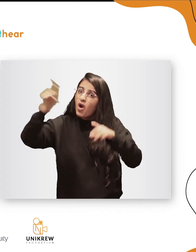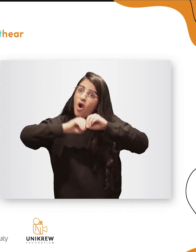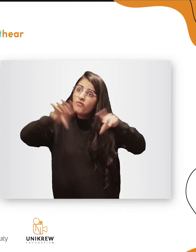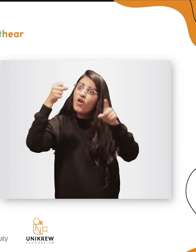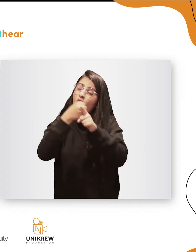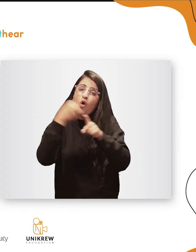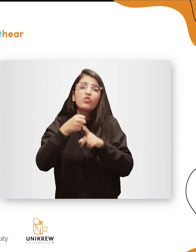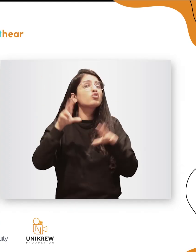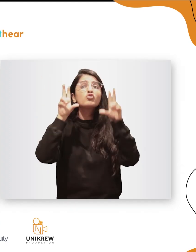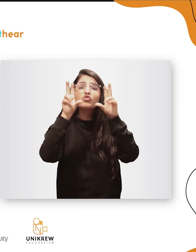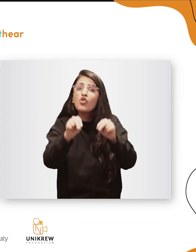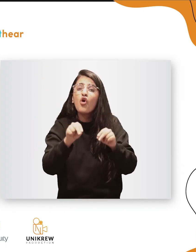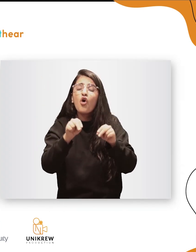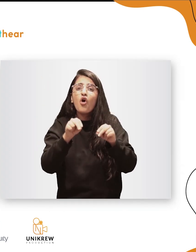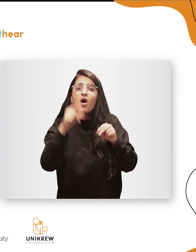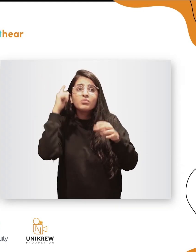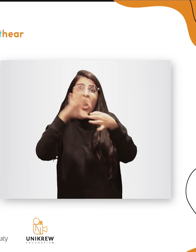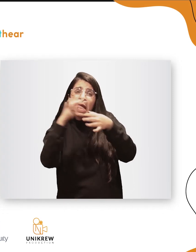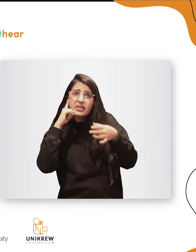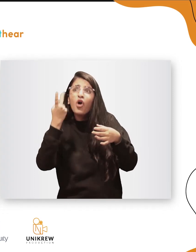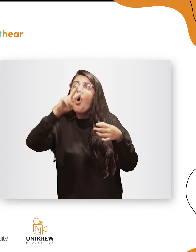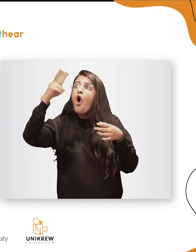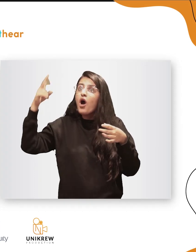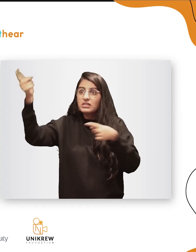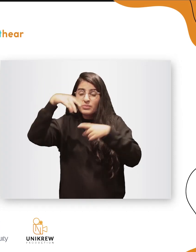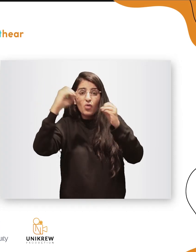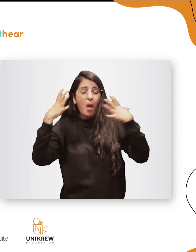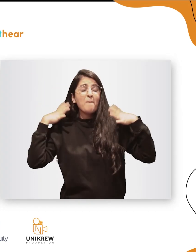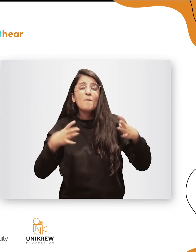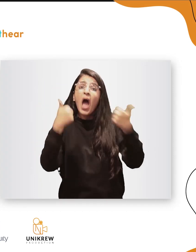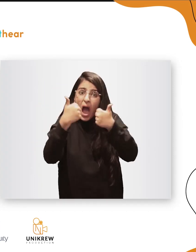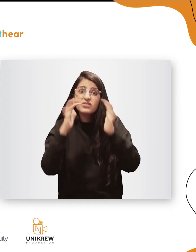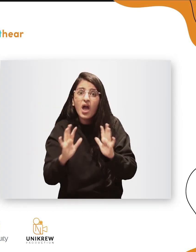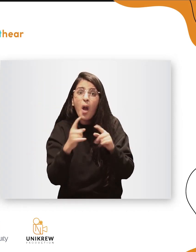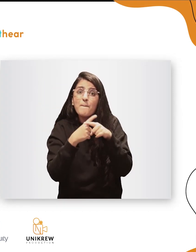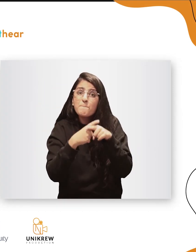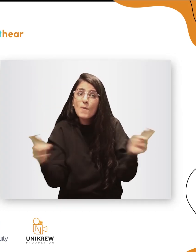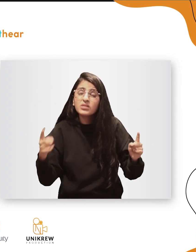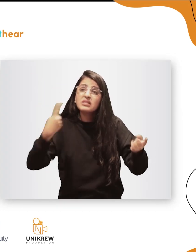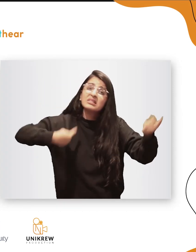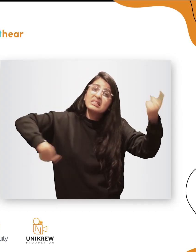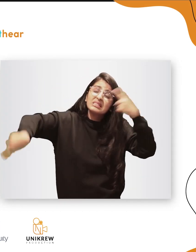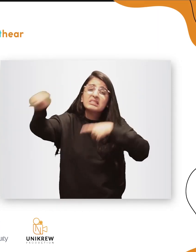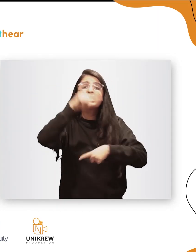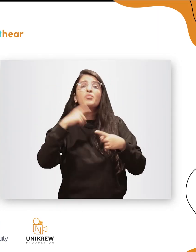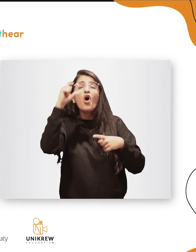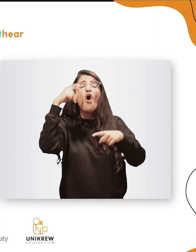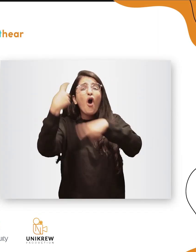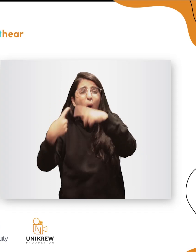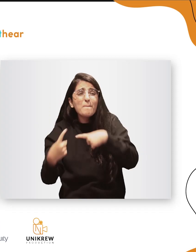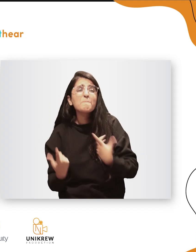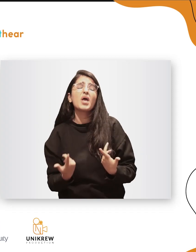organizations like Connect here and other amazing organizations that are working in the province, but also viewers